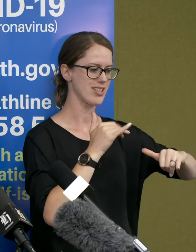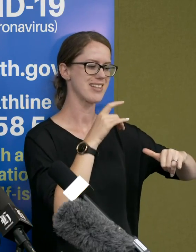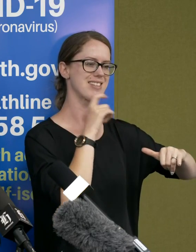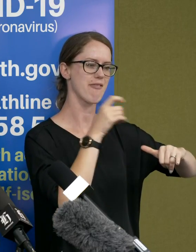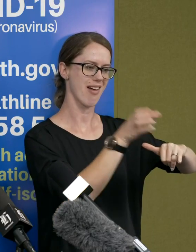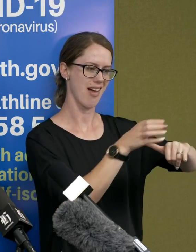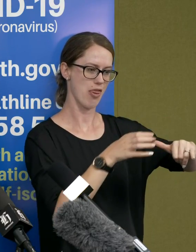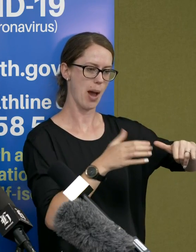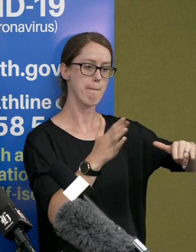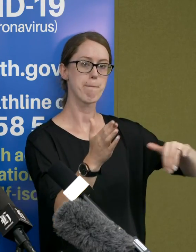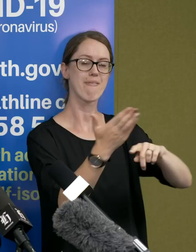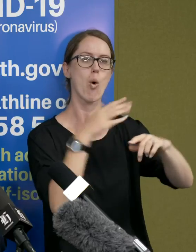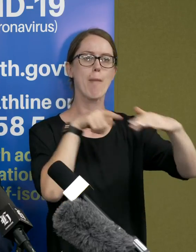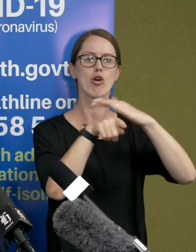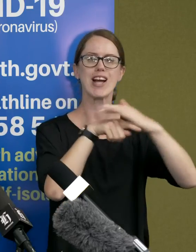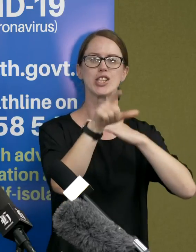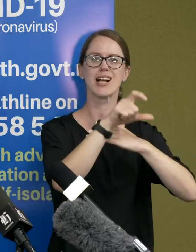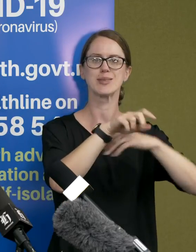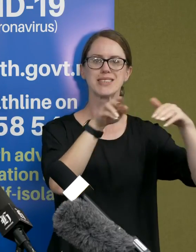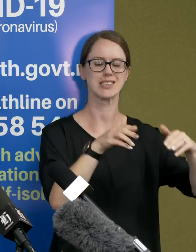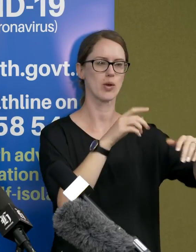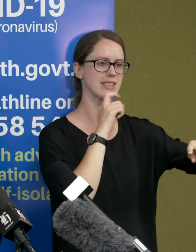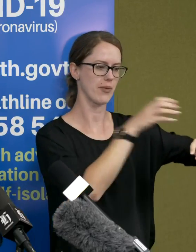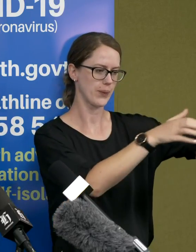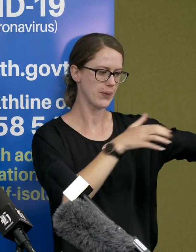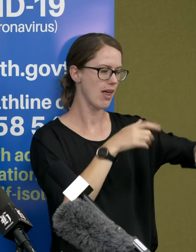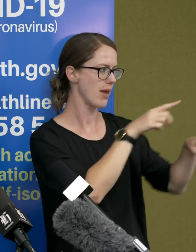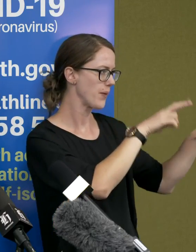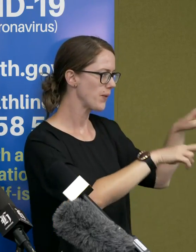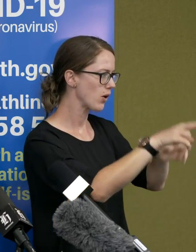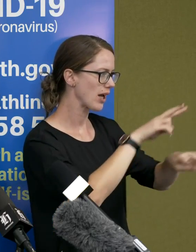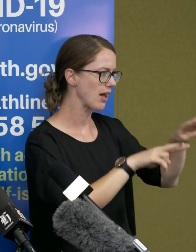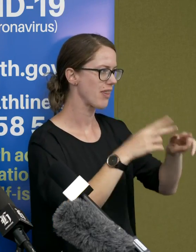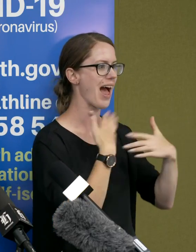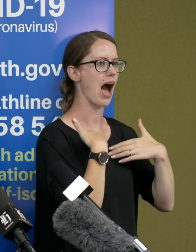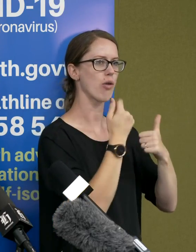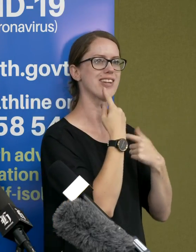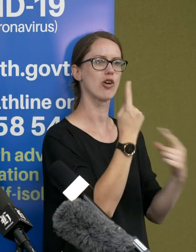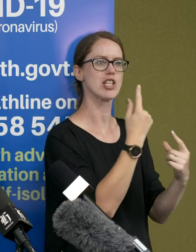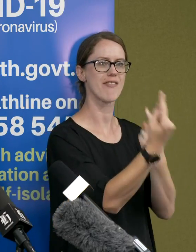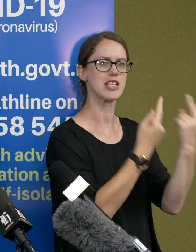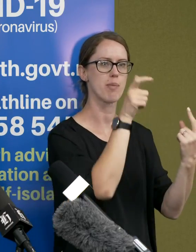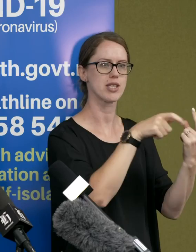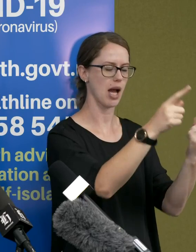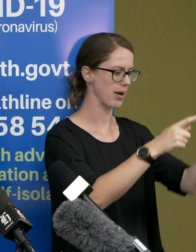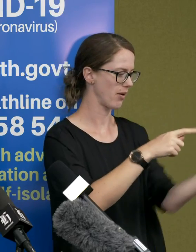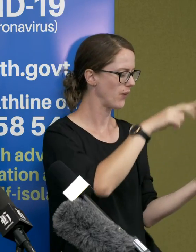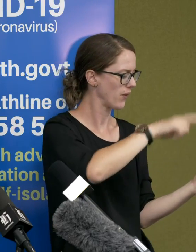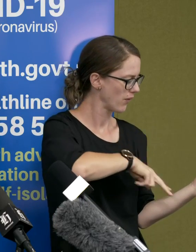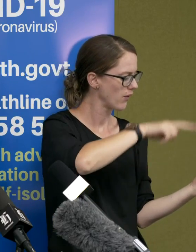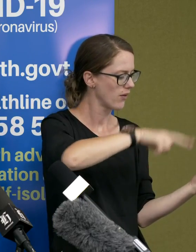the immigration and customs desks, and they are looking at the health declaration of every person coming